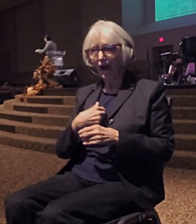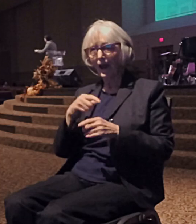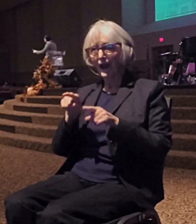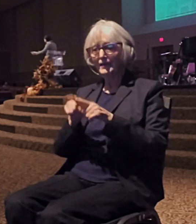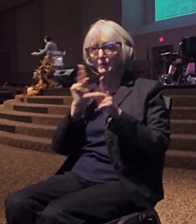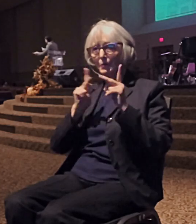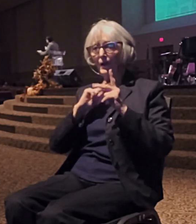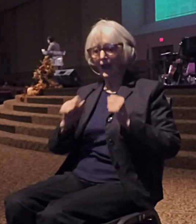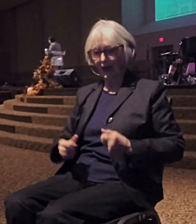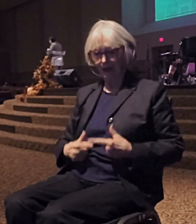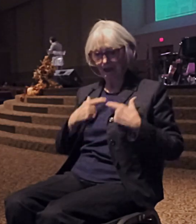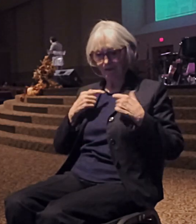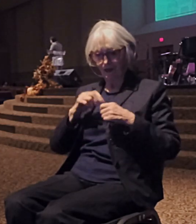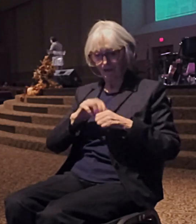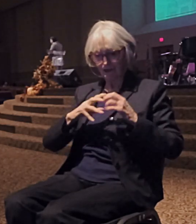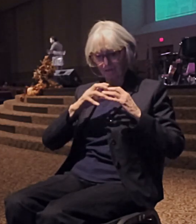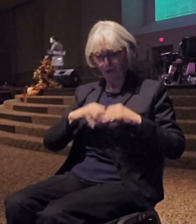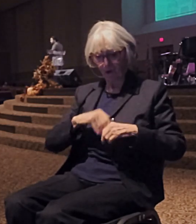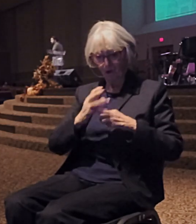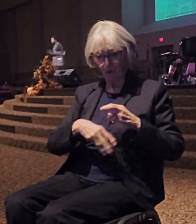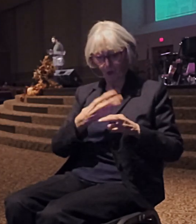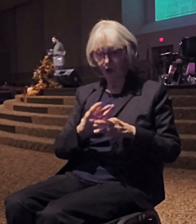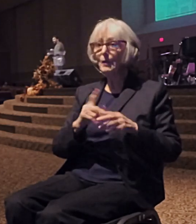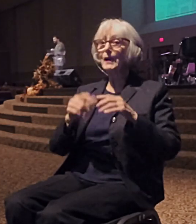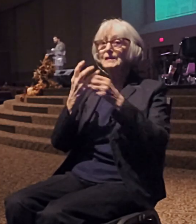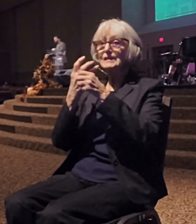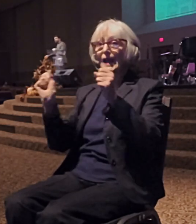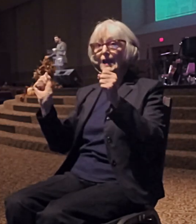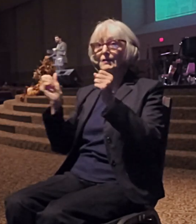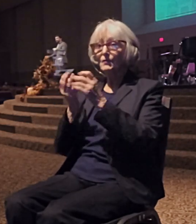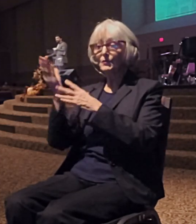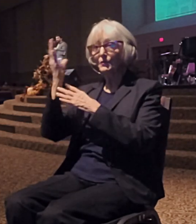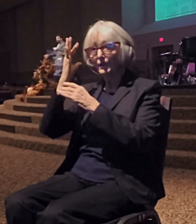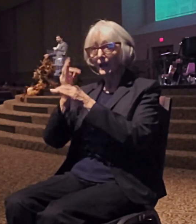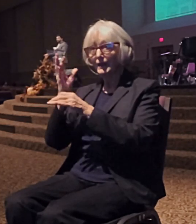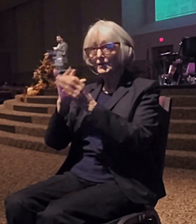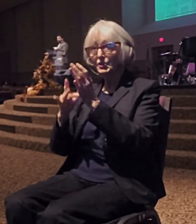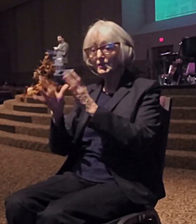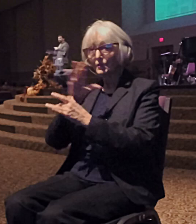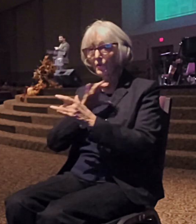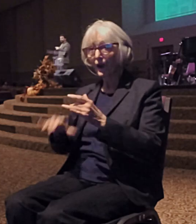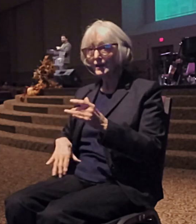broken world, but if we're saved by grace through faith in Jesus Christ,